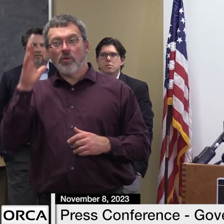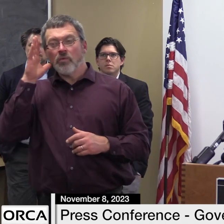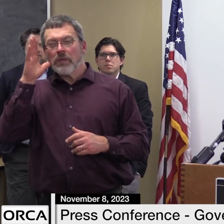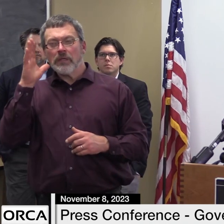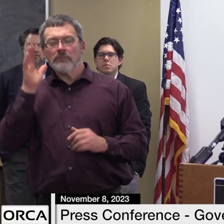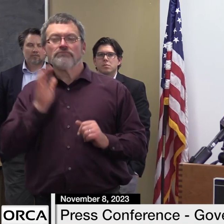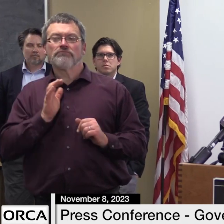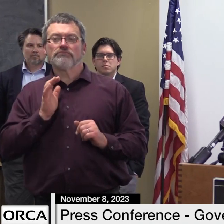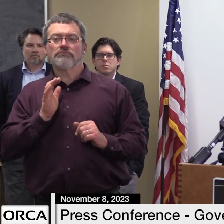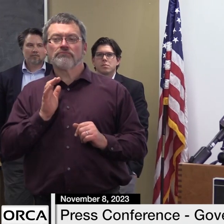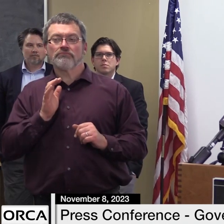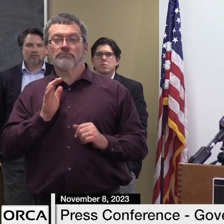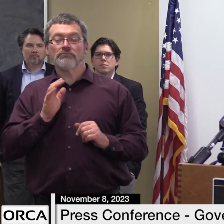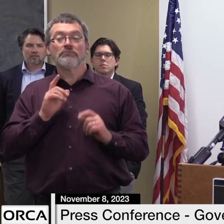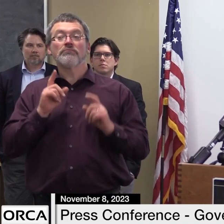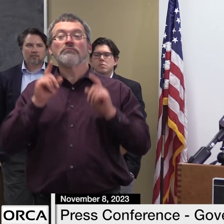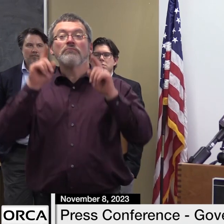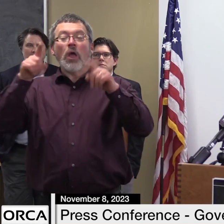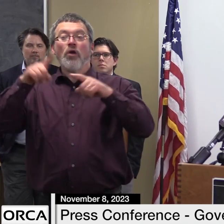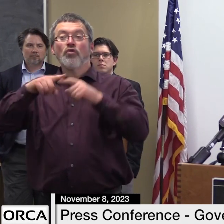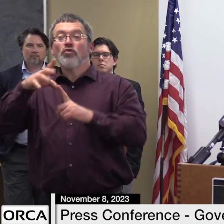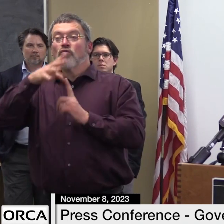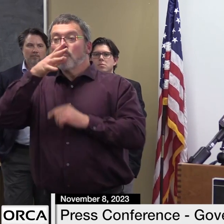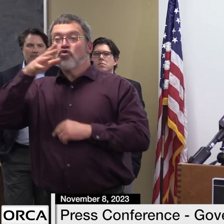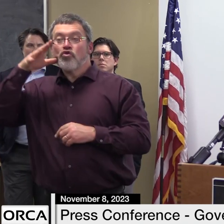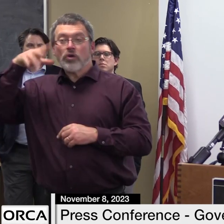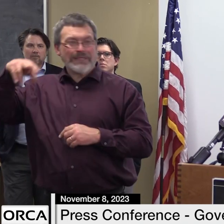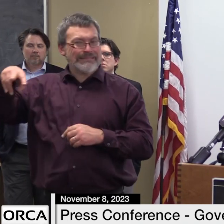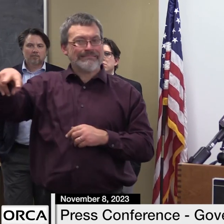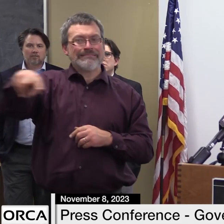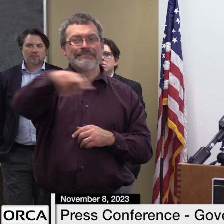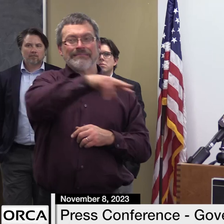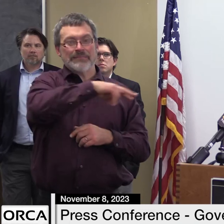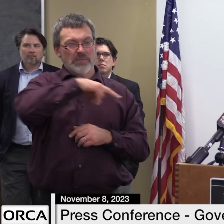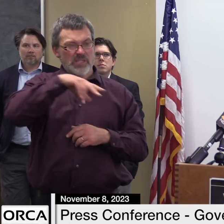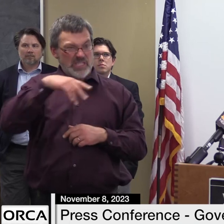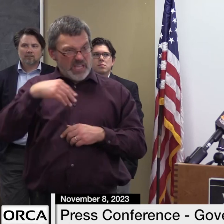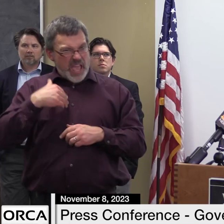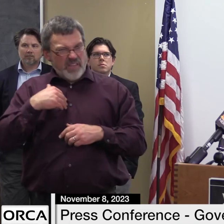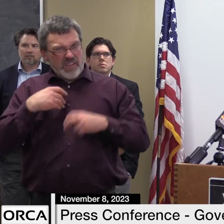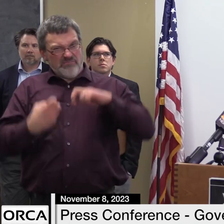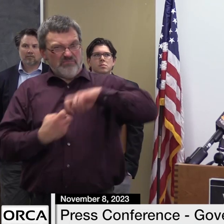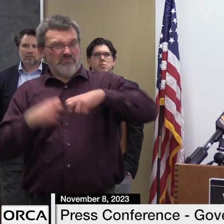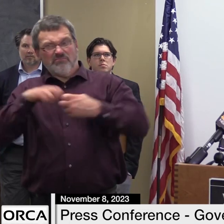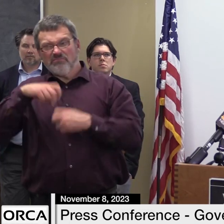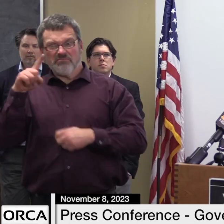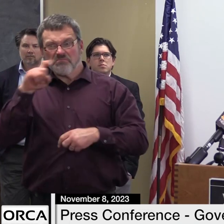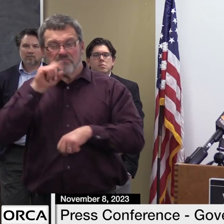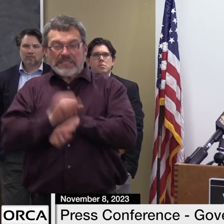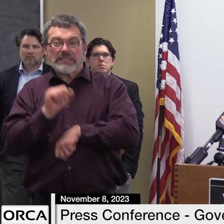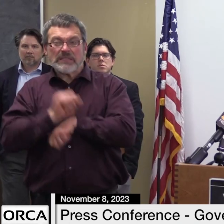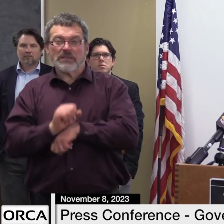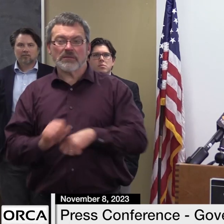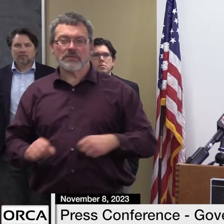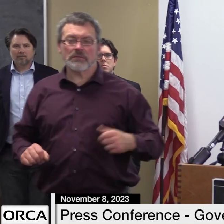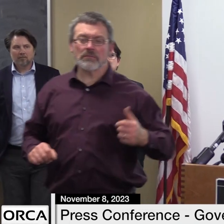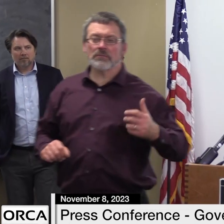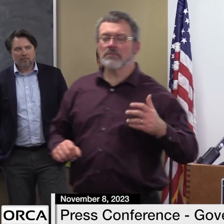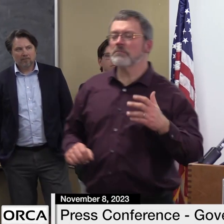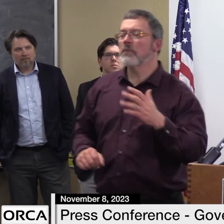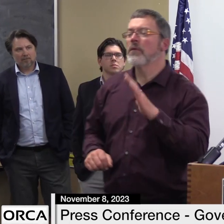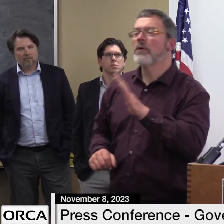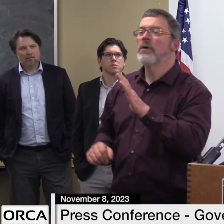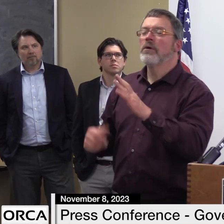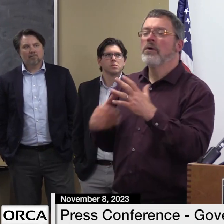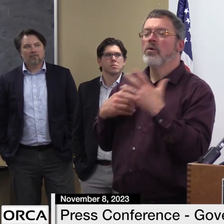into the rural areas of Vermont and seen what the actual housing issues are? Yeah, I want to be fair about this as well. I mean, this data